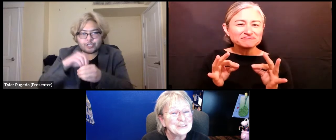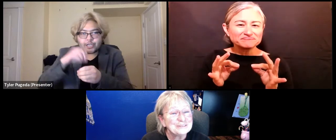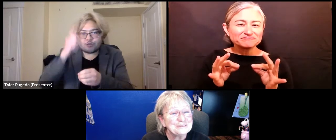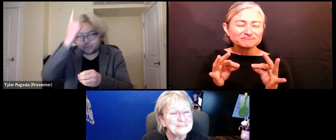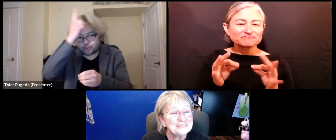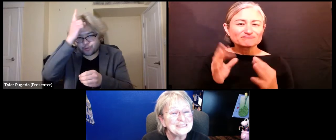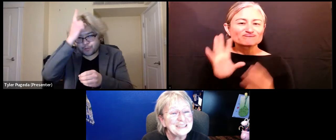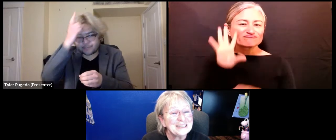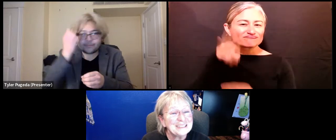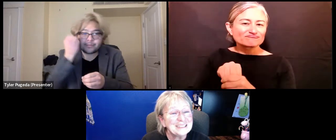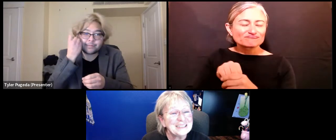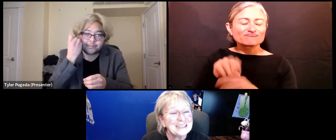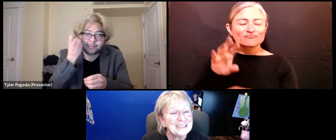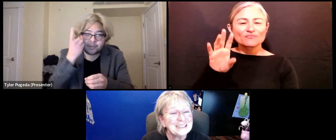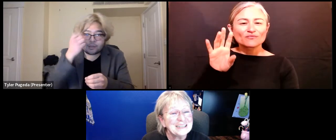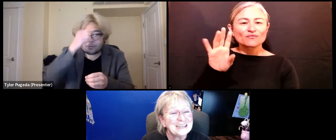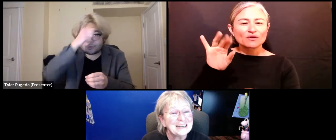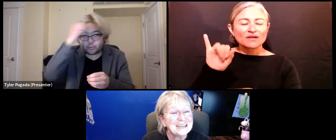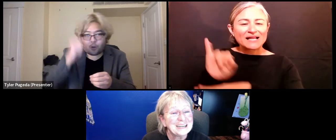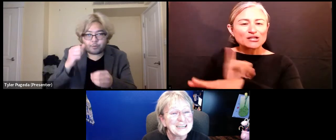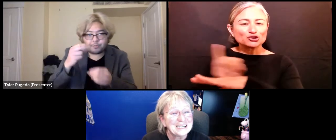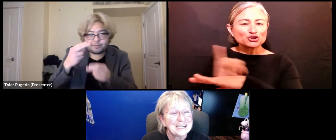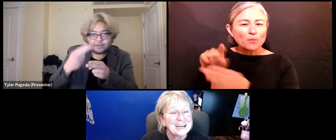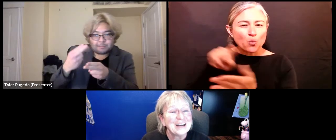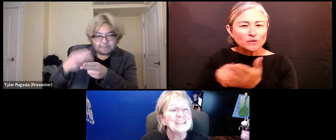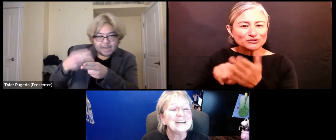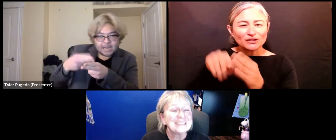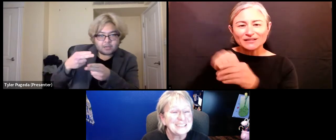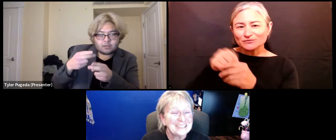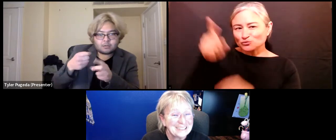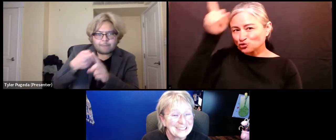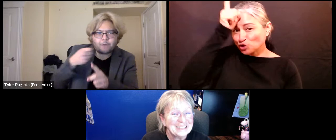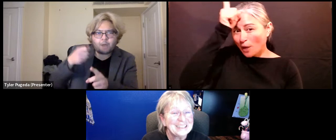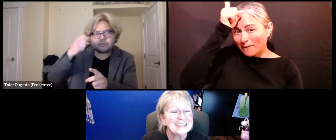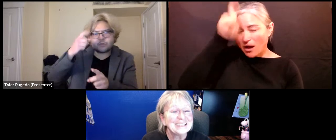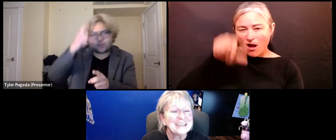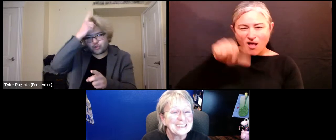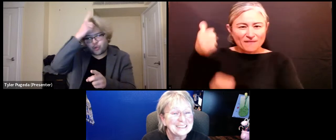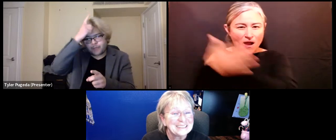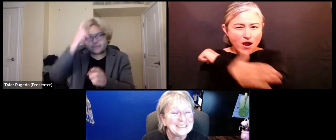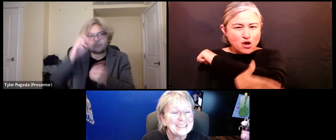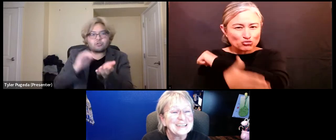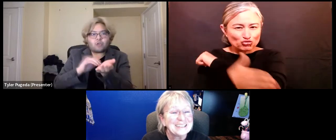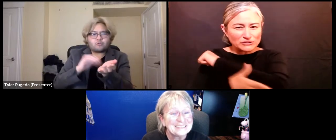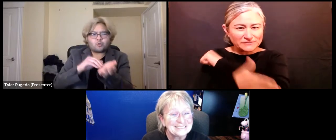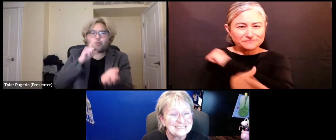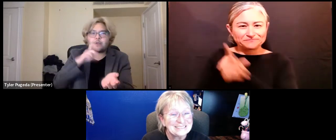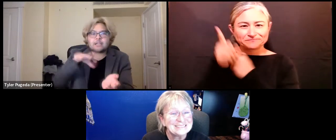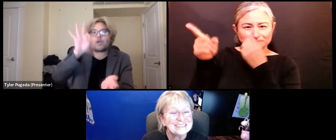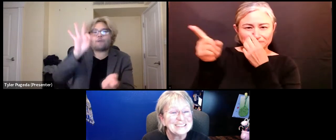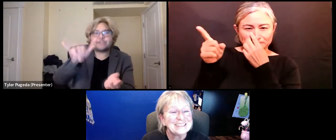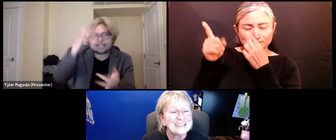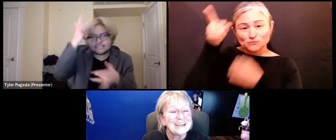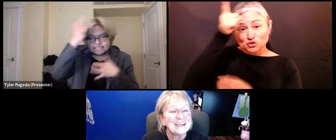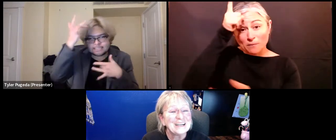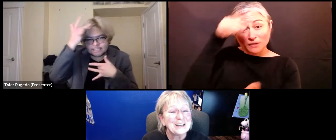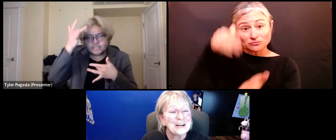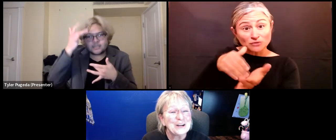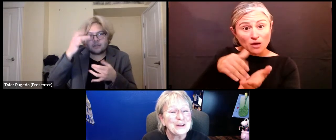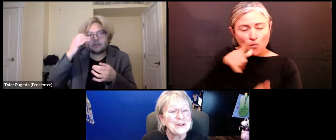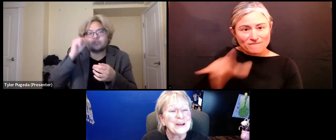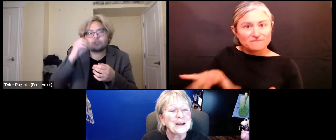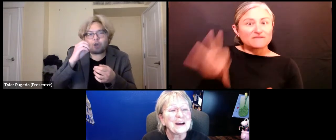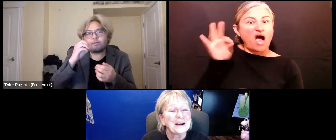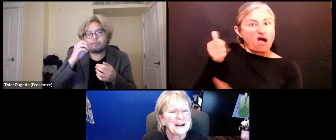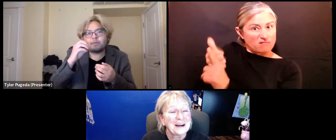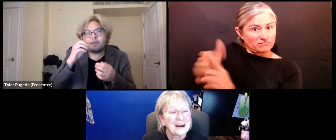Alzheimer's, and maybe do an internship in Germany, because Alzheimer's, the German doctor